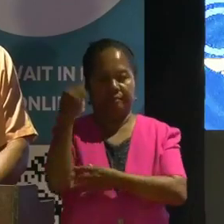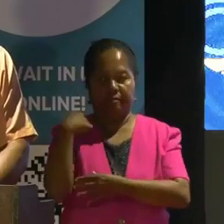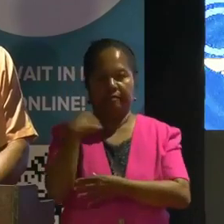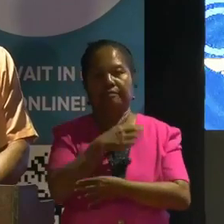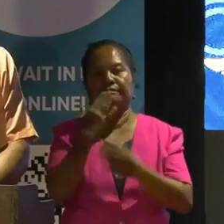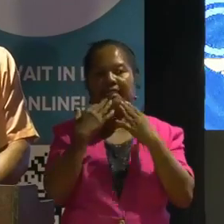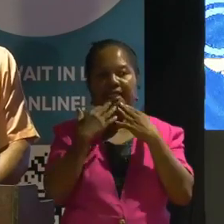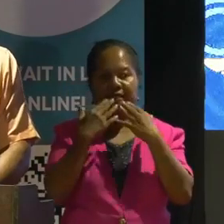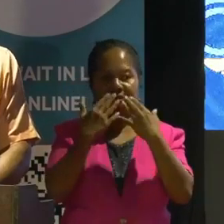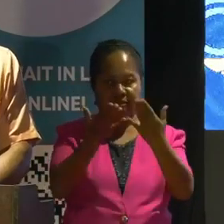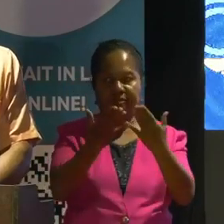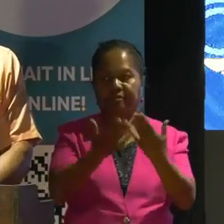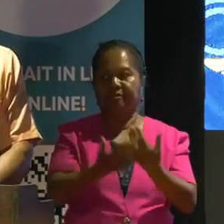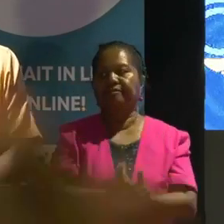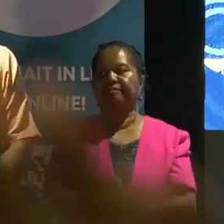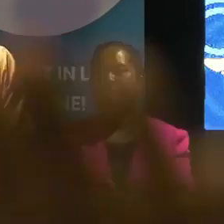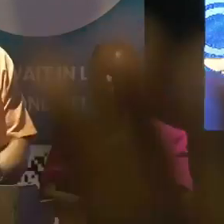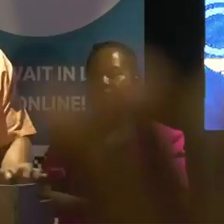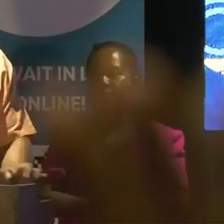Thank you.